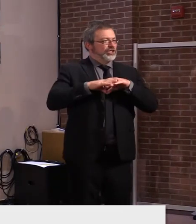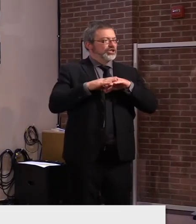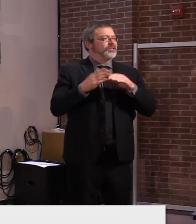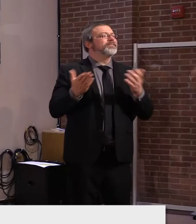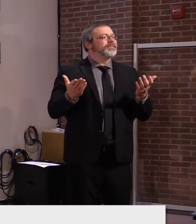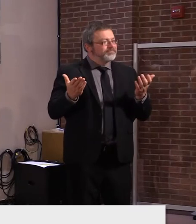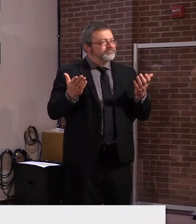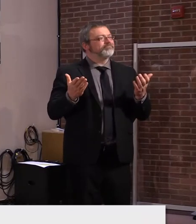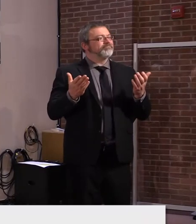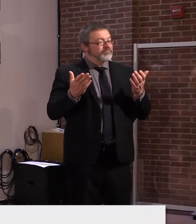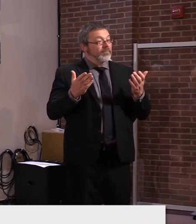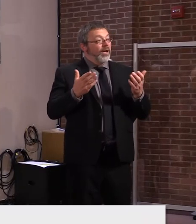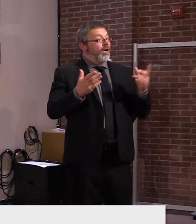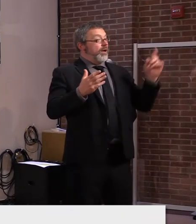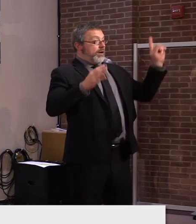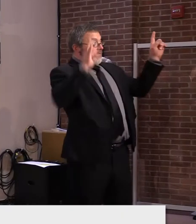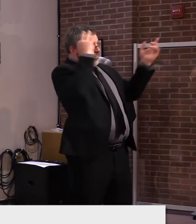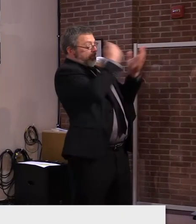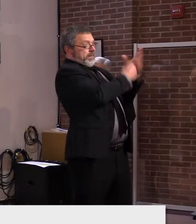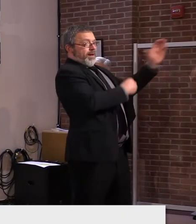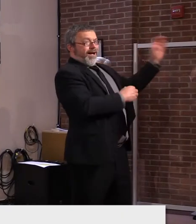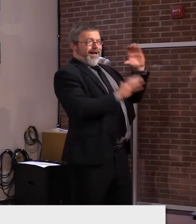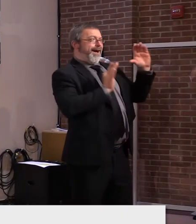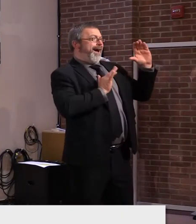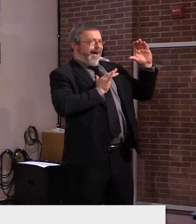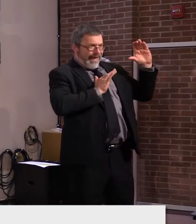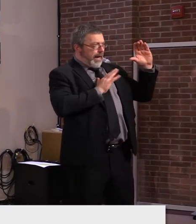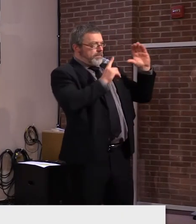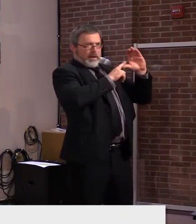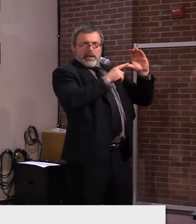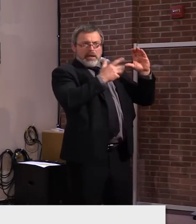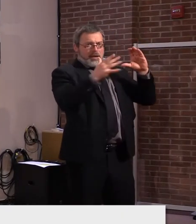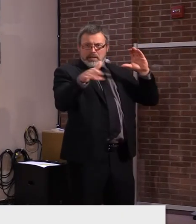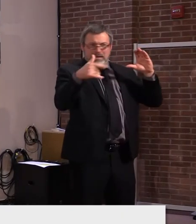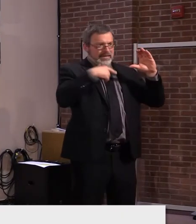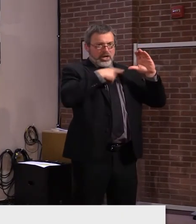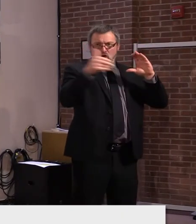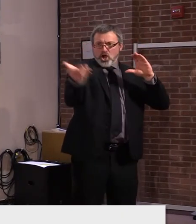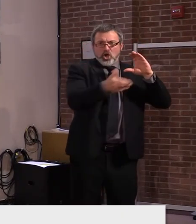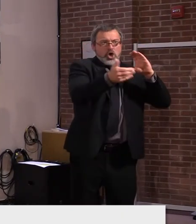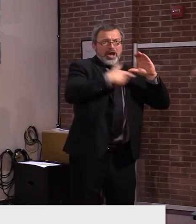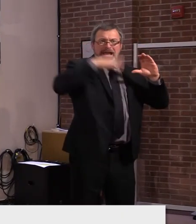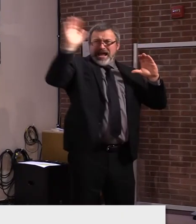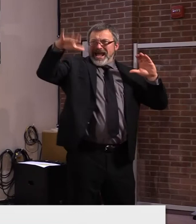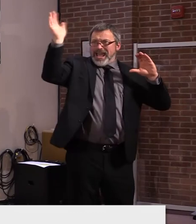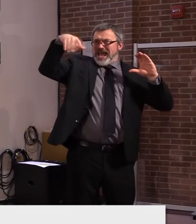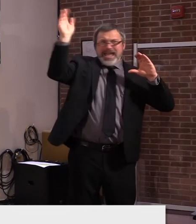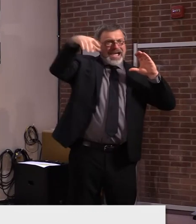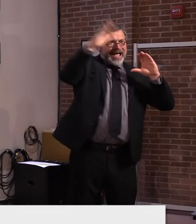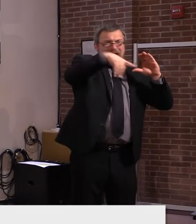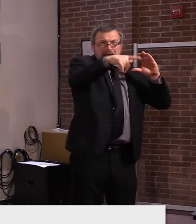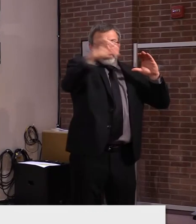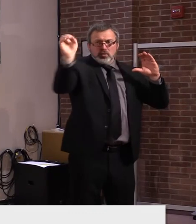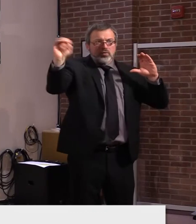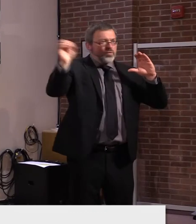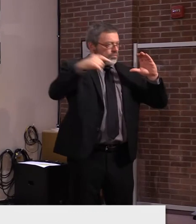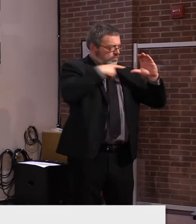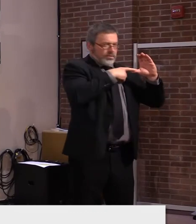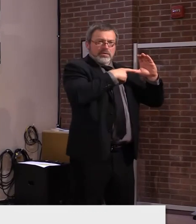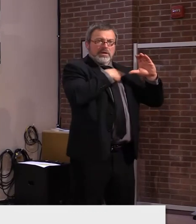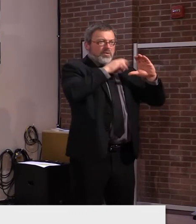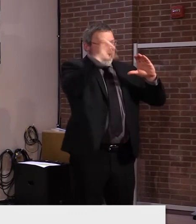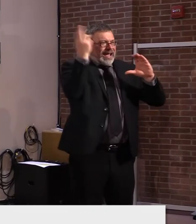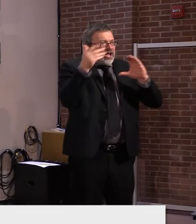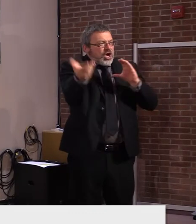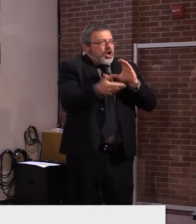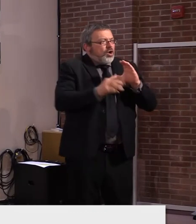dollars that have come into education in the state. So we don't have the staff, and frankly, we don't have the capacity to manage at the state level.